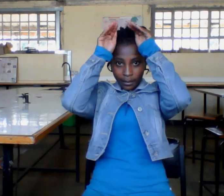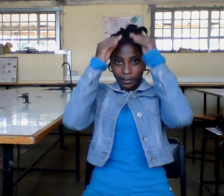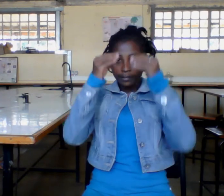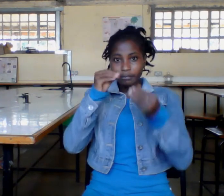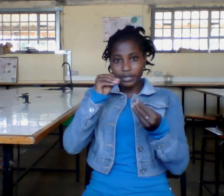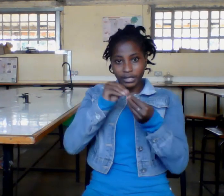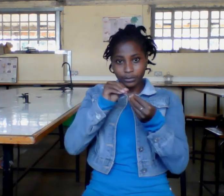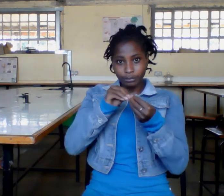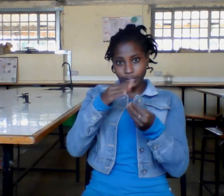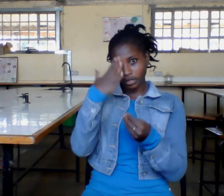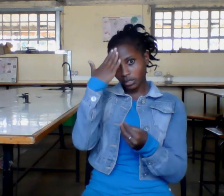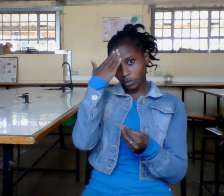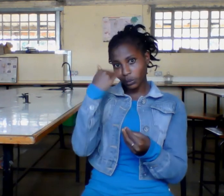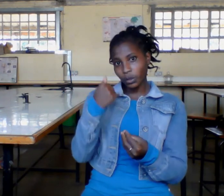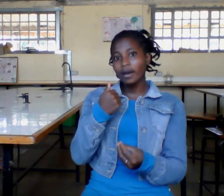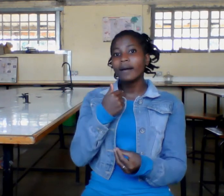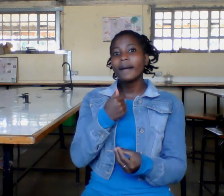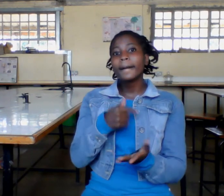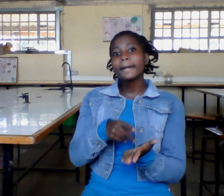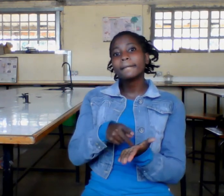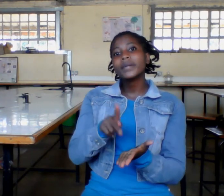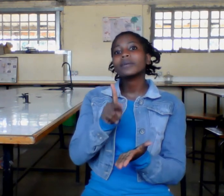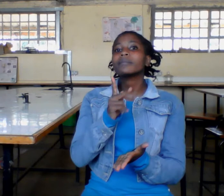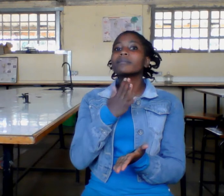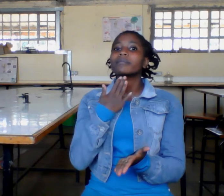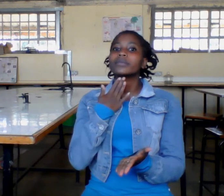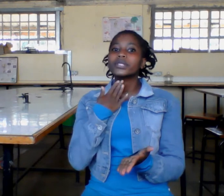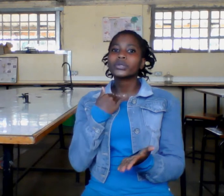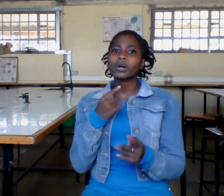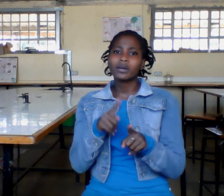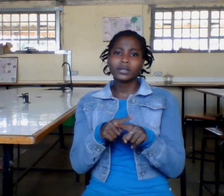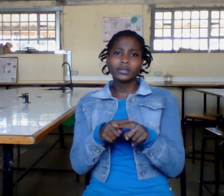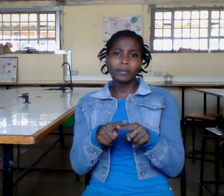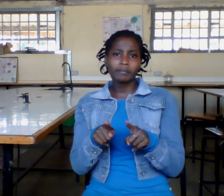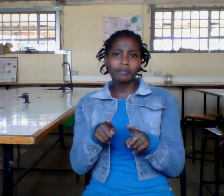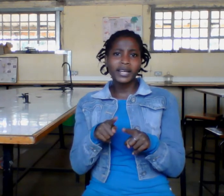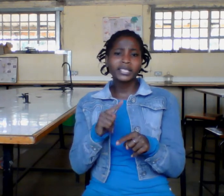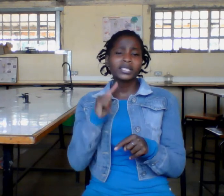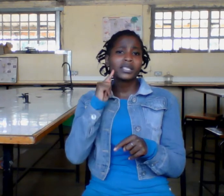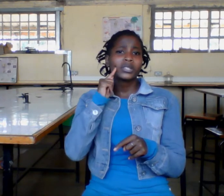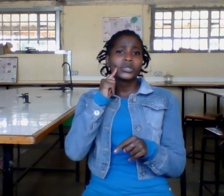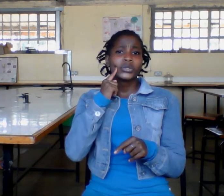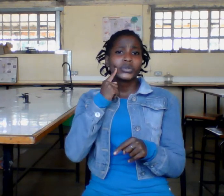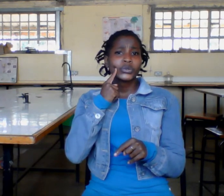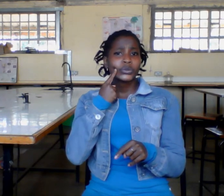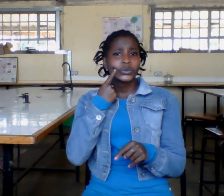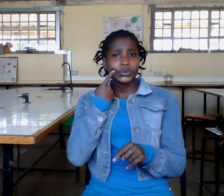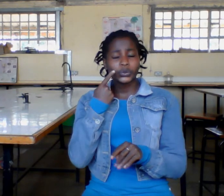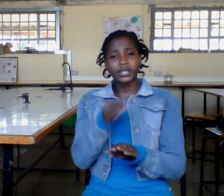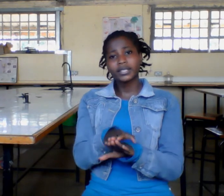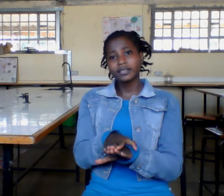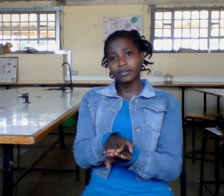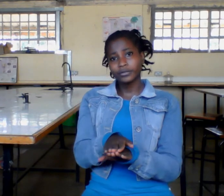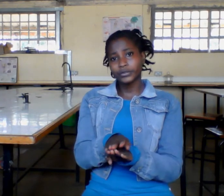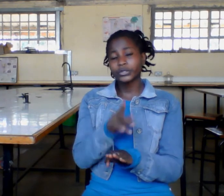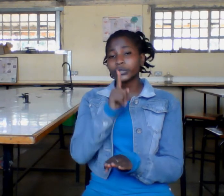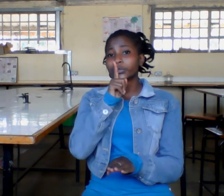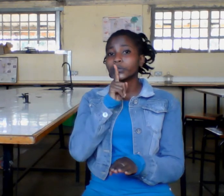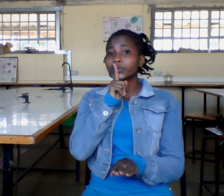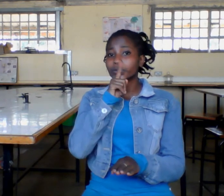Hyena was curious and asked Rabbit, "Where did you get such delicious fish?" Rabbit pointed Hyena towards